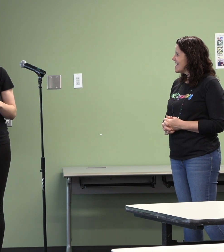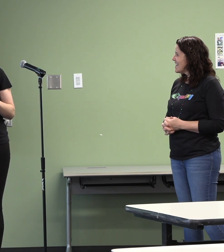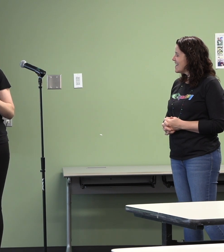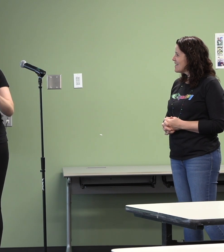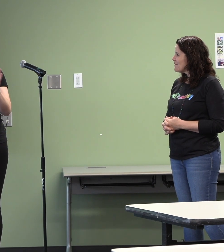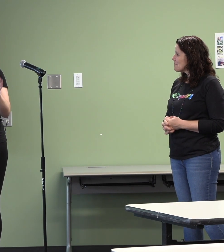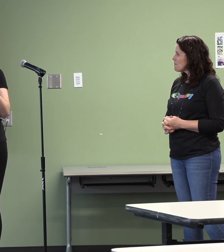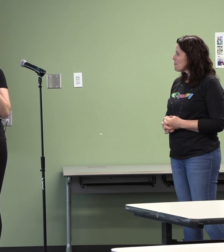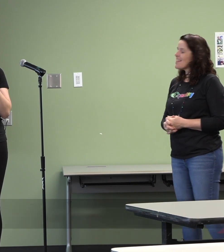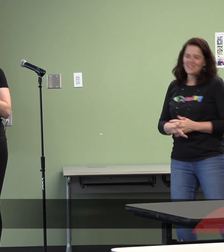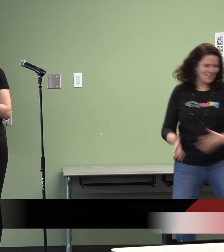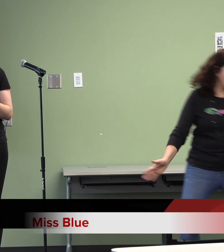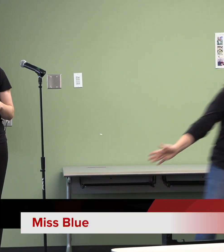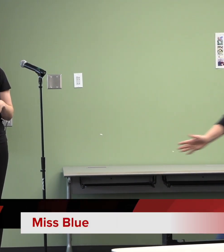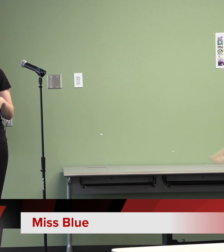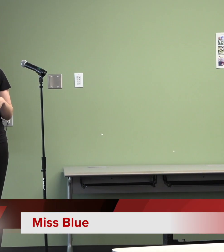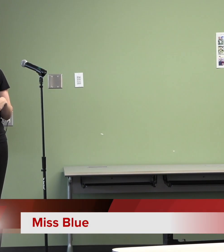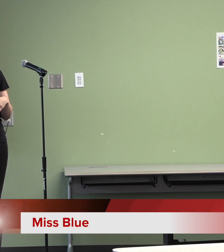That's fine. Hello, good morning.